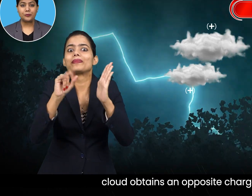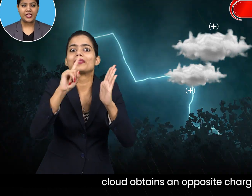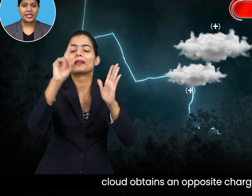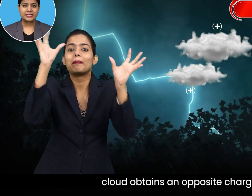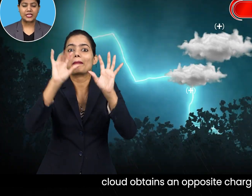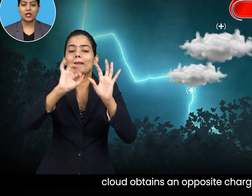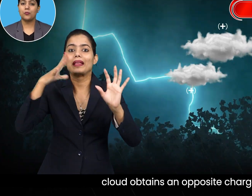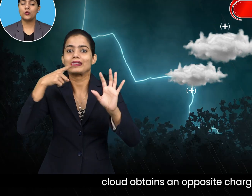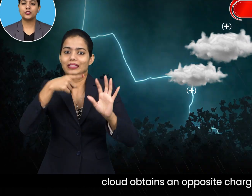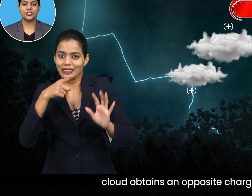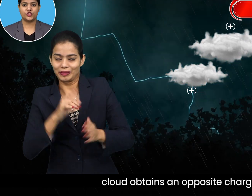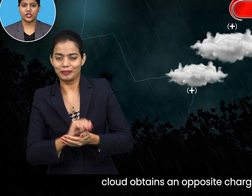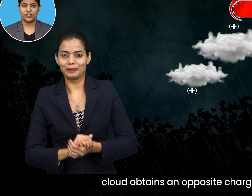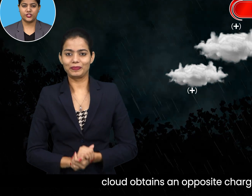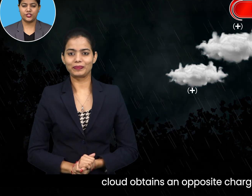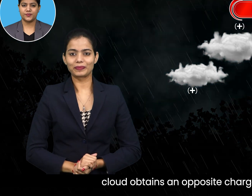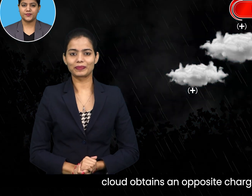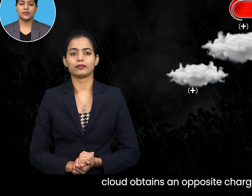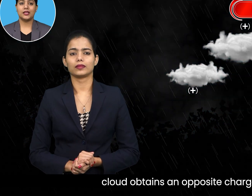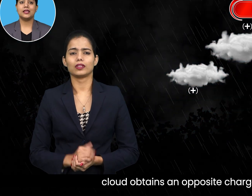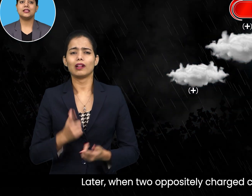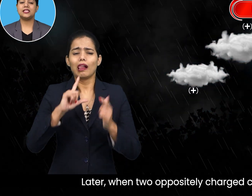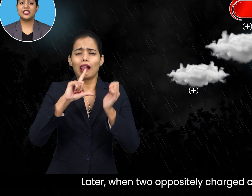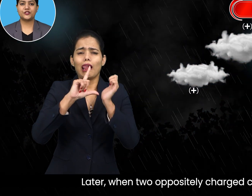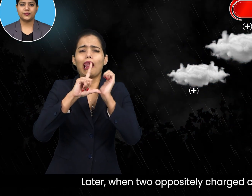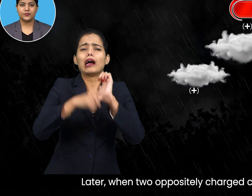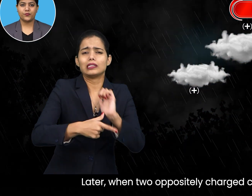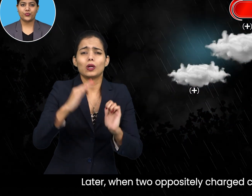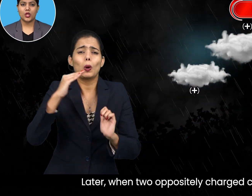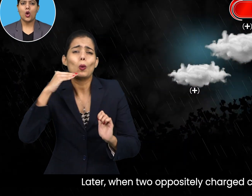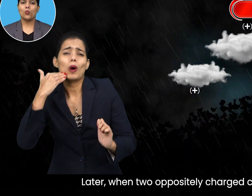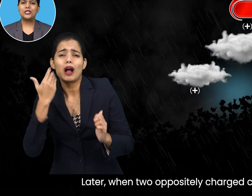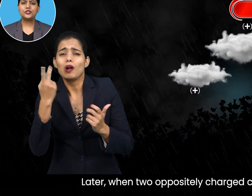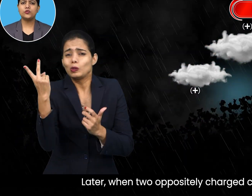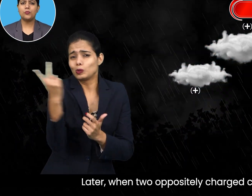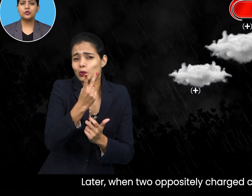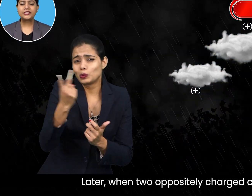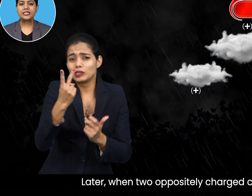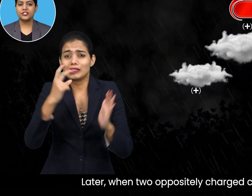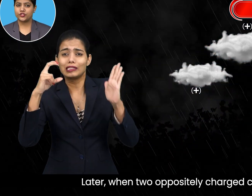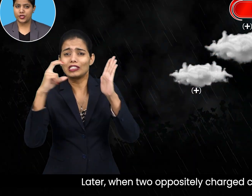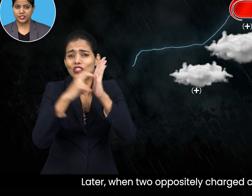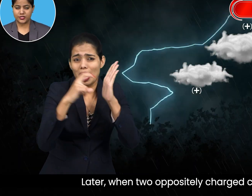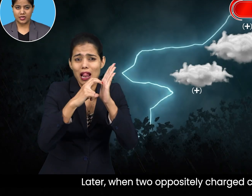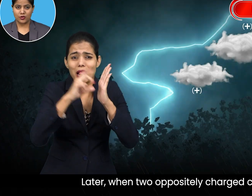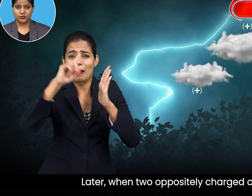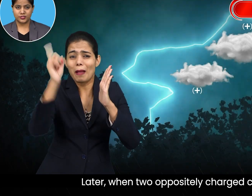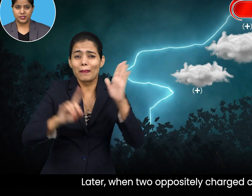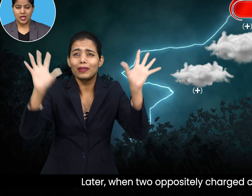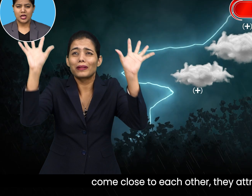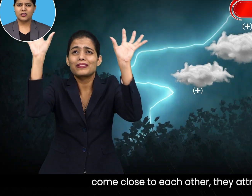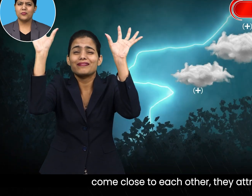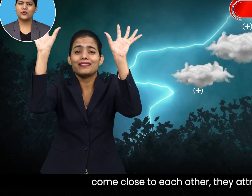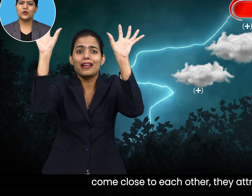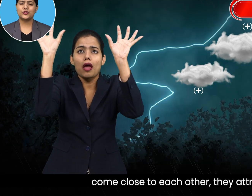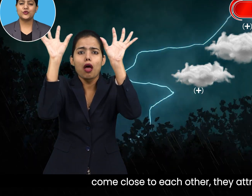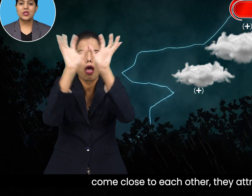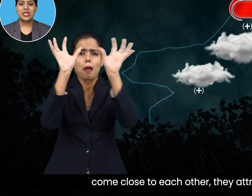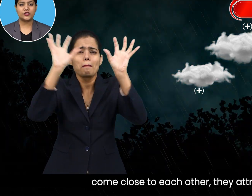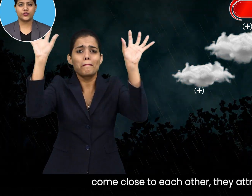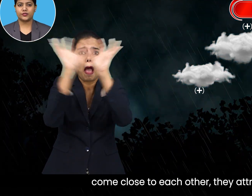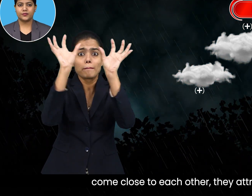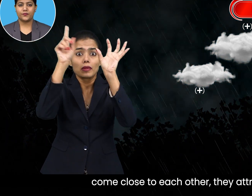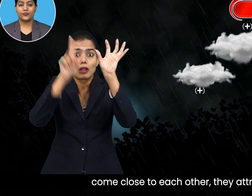cloud obtains an opposite charge. Later, when two oppositely charged clouds come close